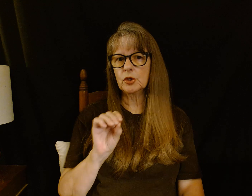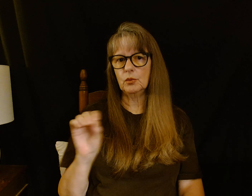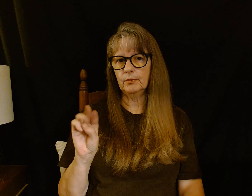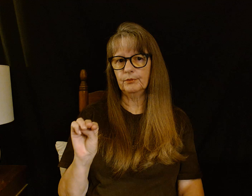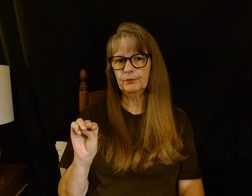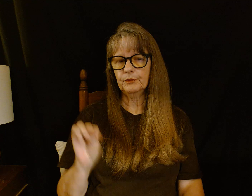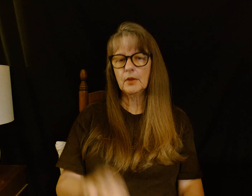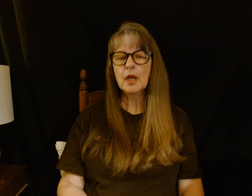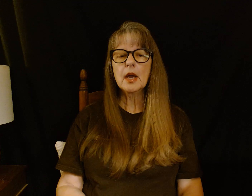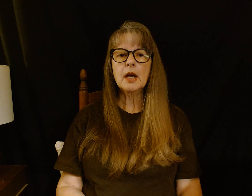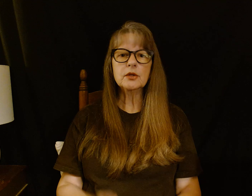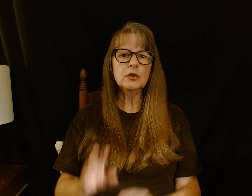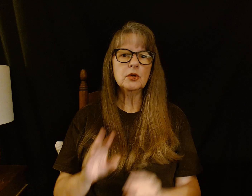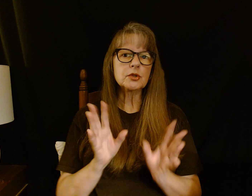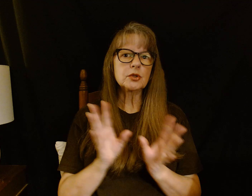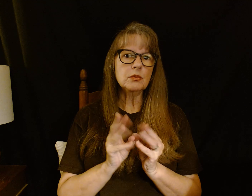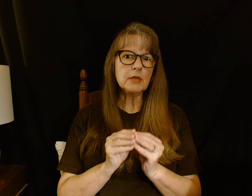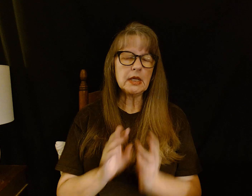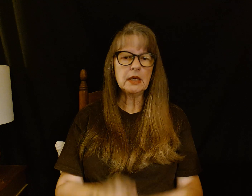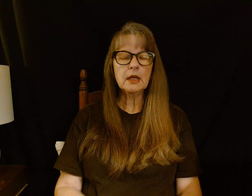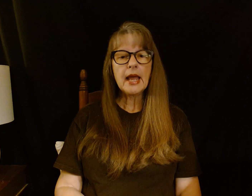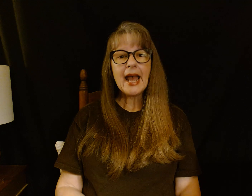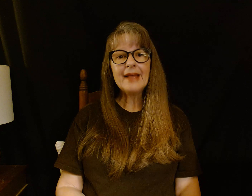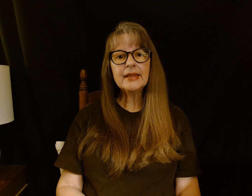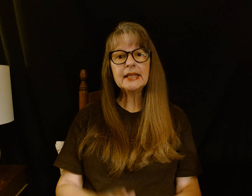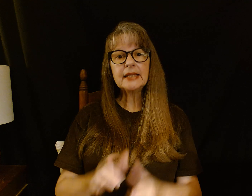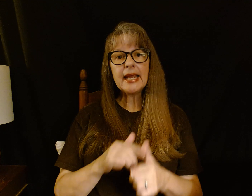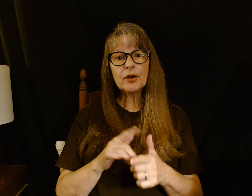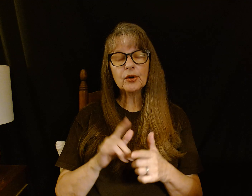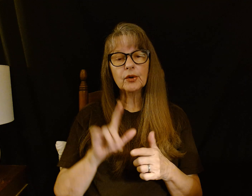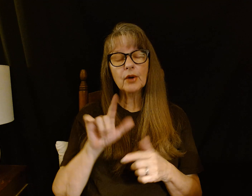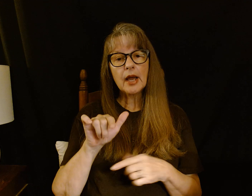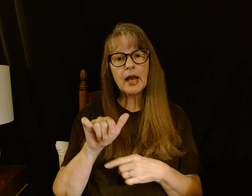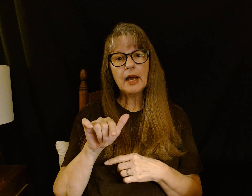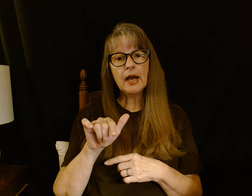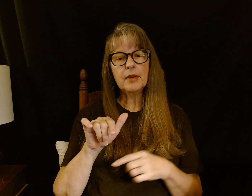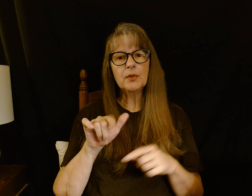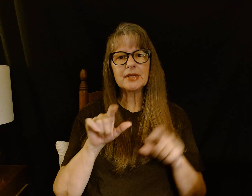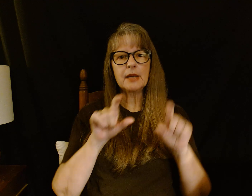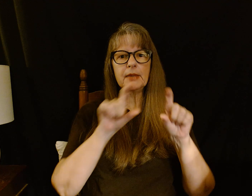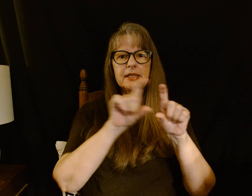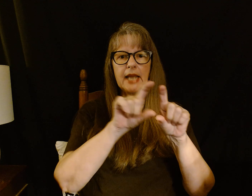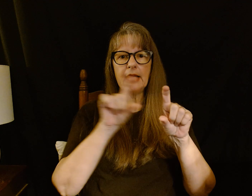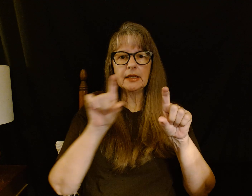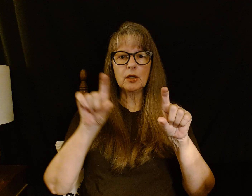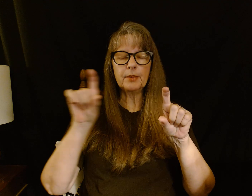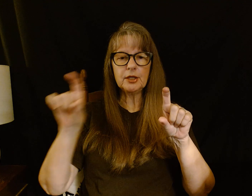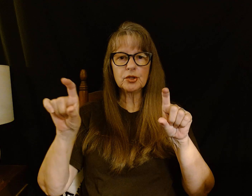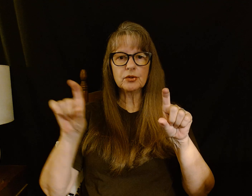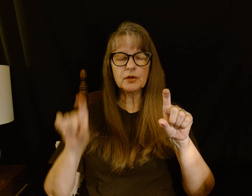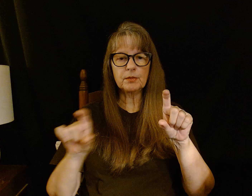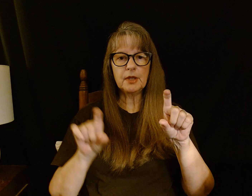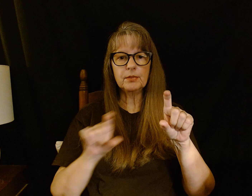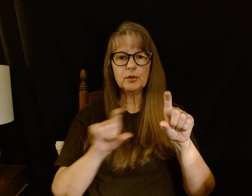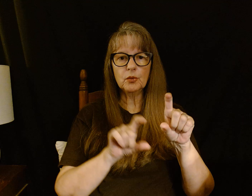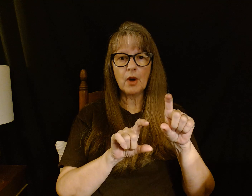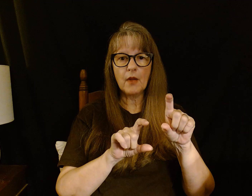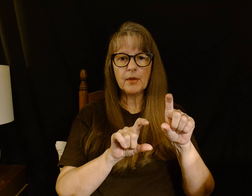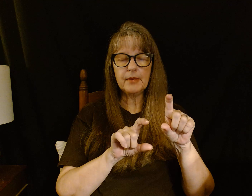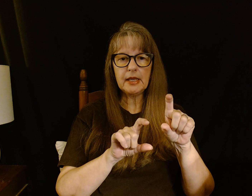Zoom, a Zoom meeting. And then later, it was like because it had the little pictures of the people who were on the